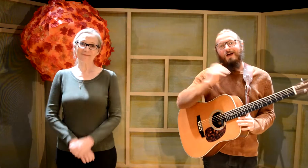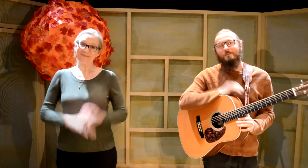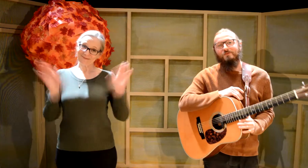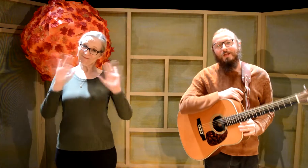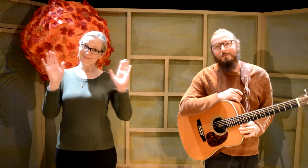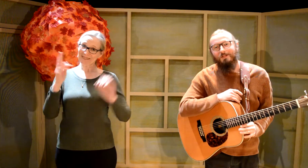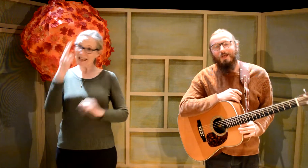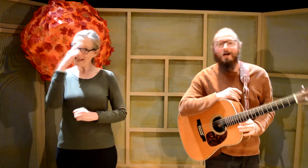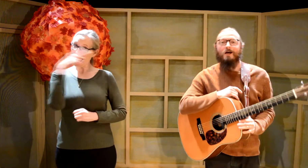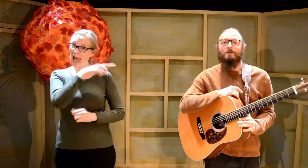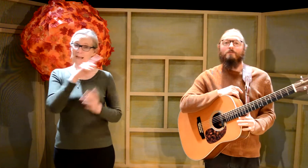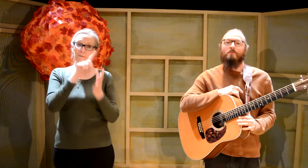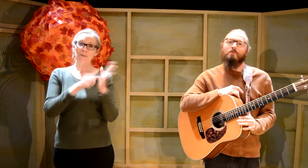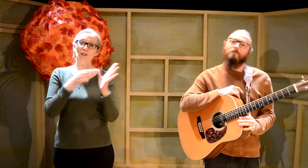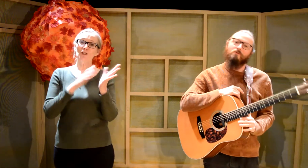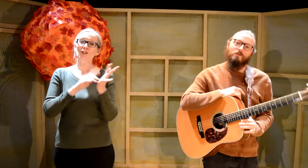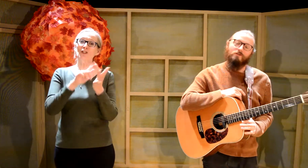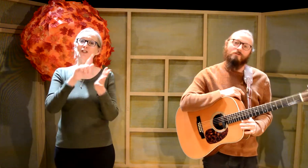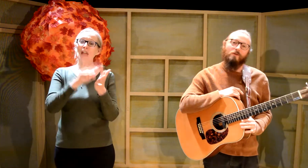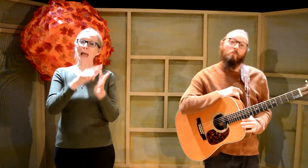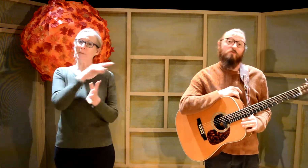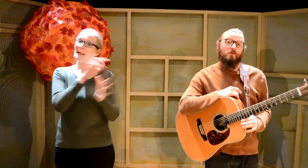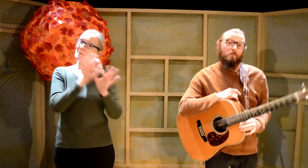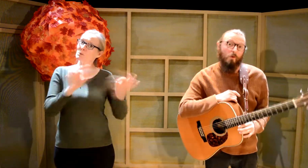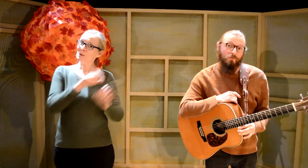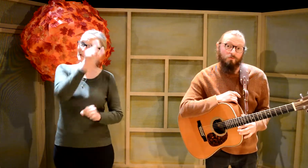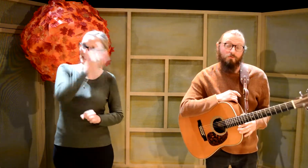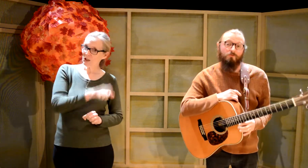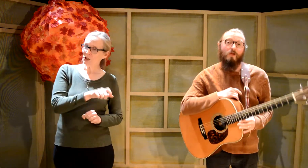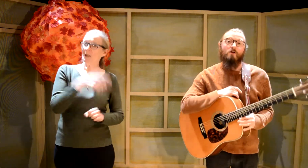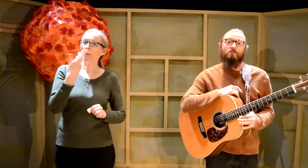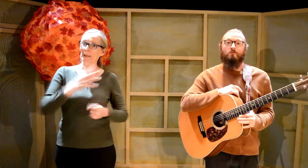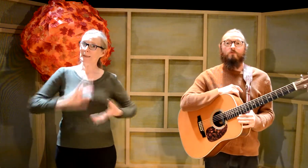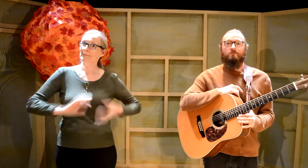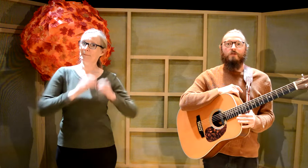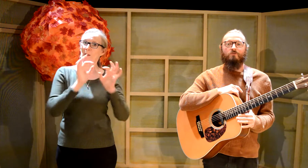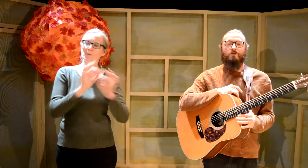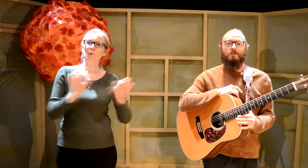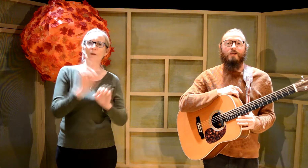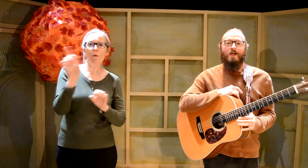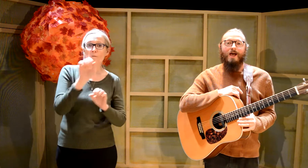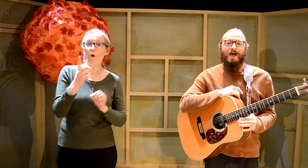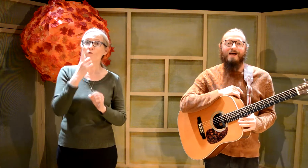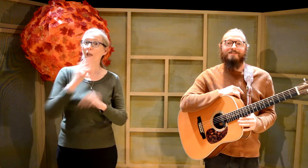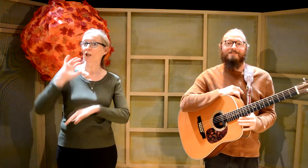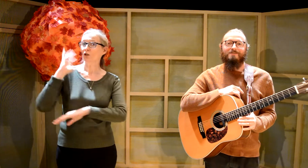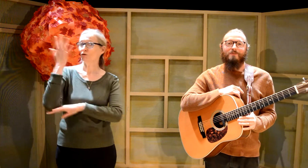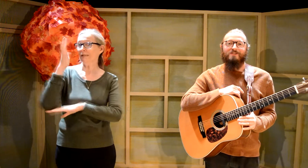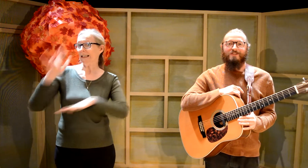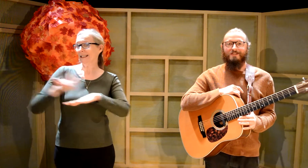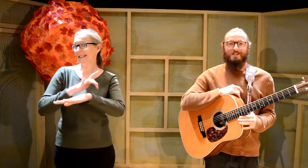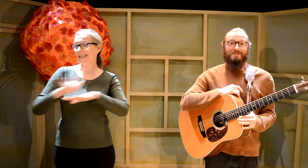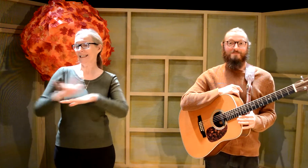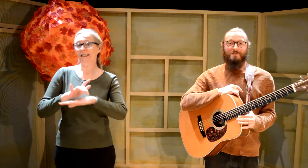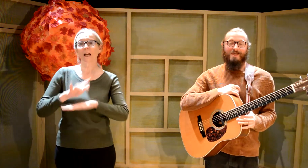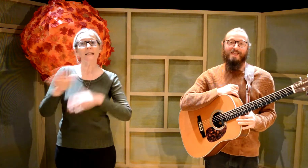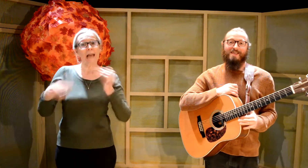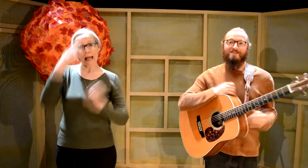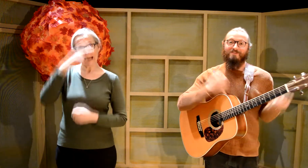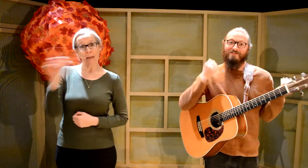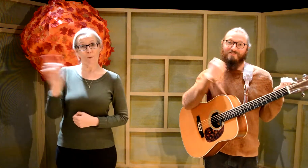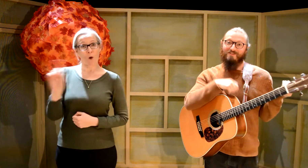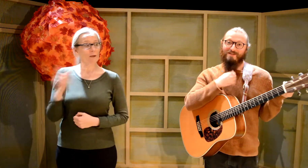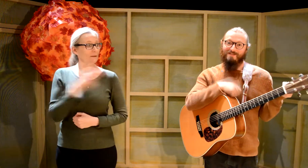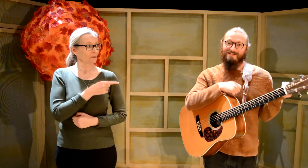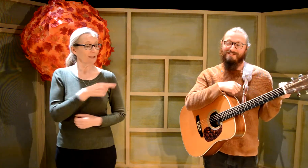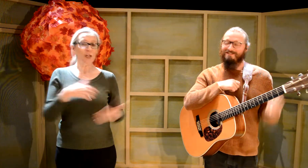Hi there, I'm Jamie. I'm the musician and one of the composers for The Red Tree, and my sign name